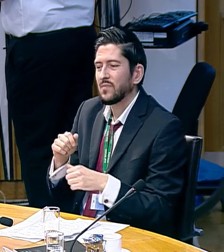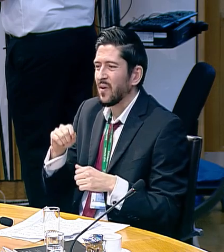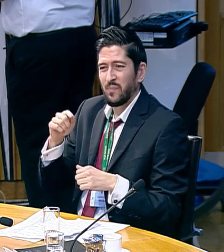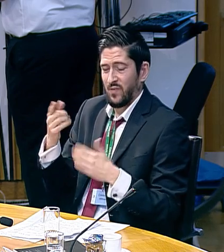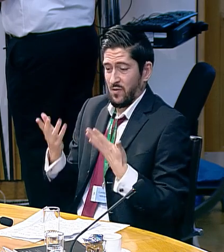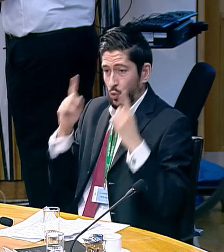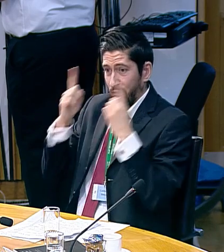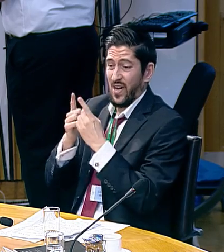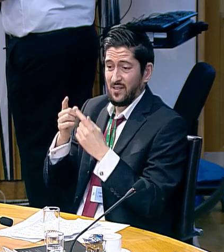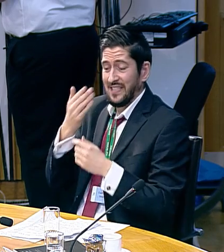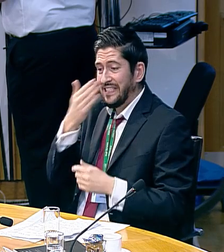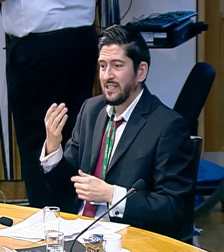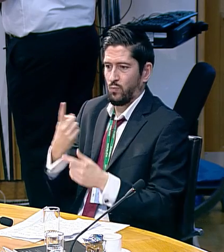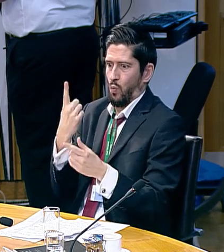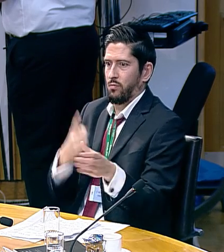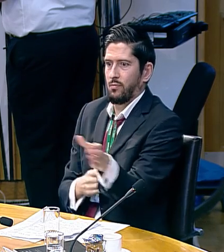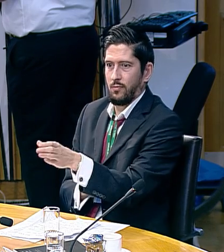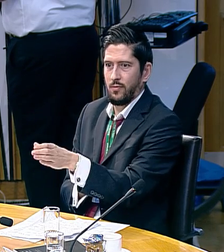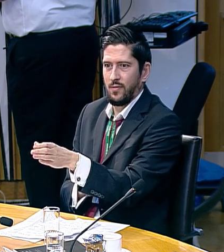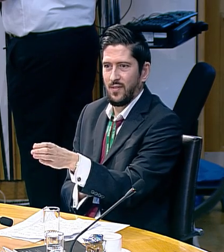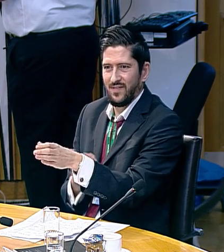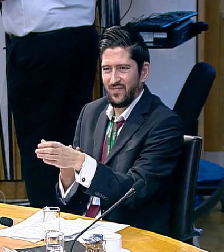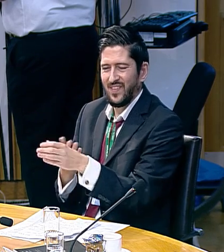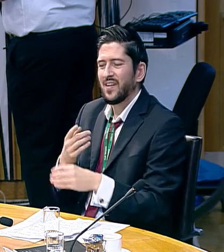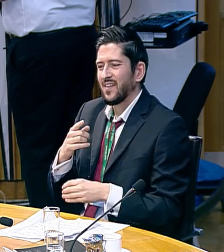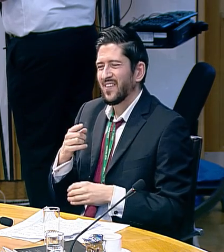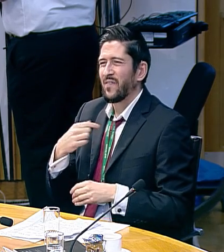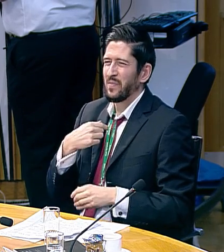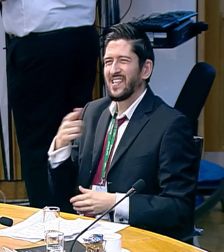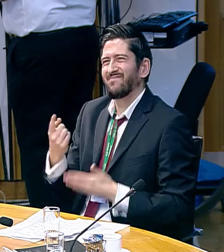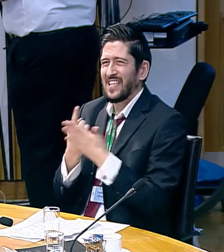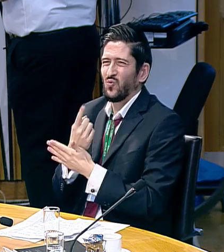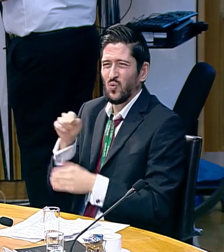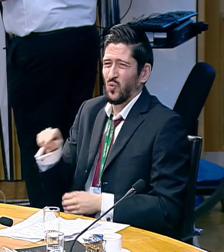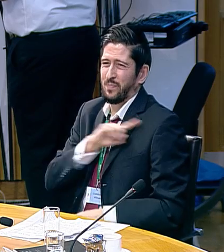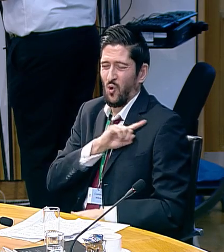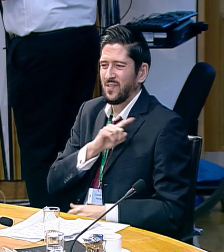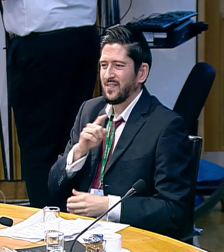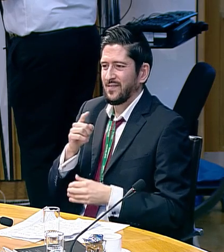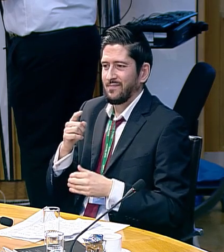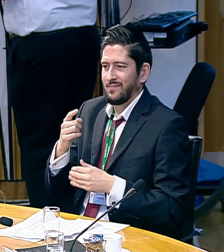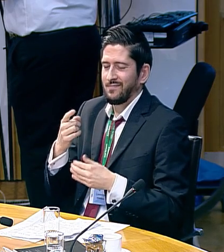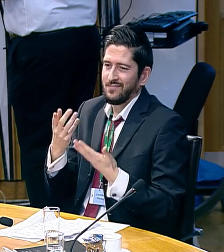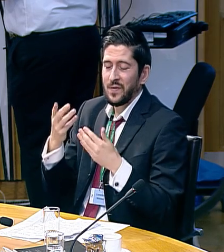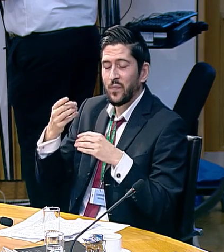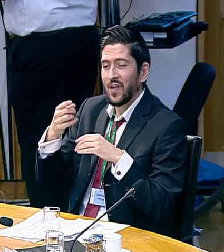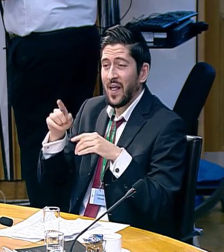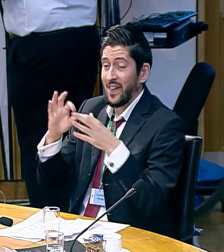take turns and ensure high quality. But in university, there was only one interpreter working for long periods on their own. And that is an issue.